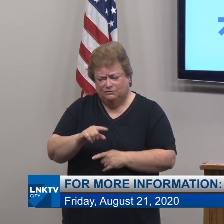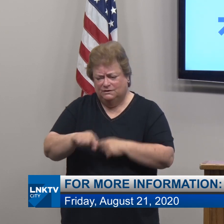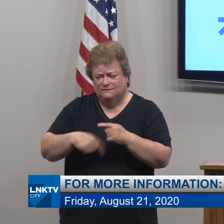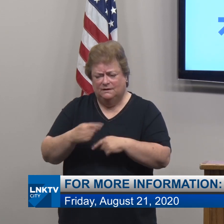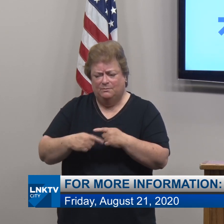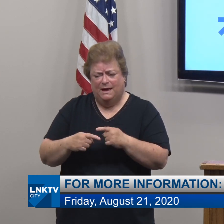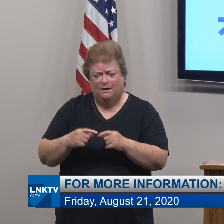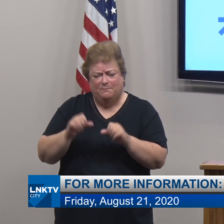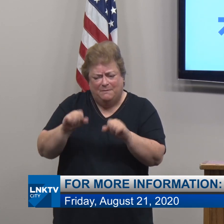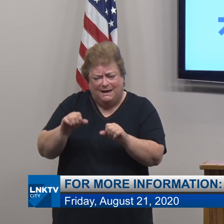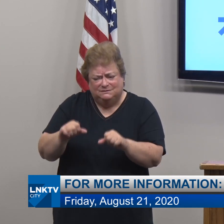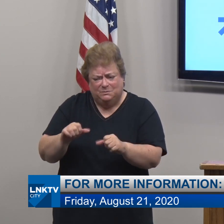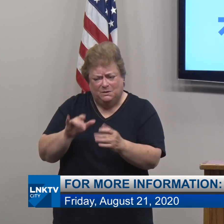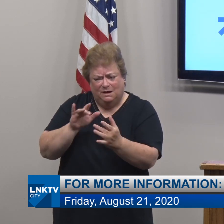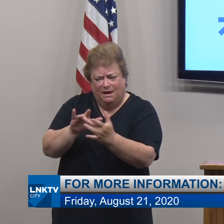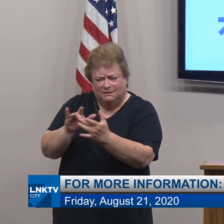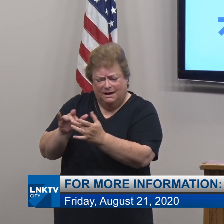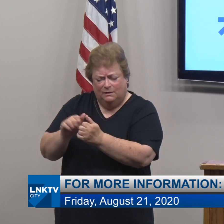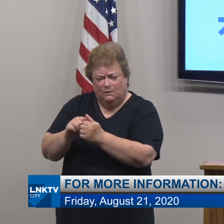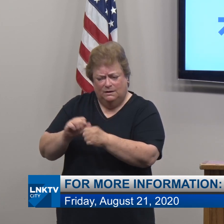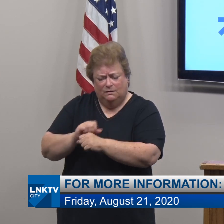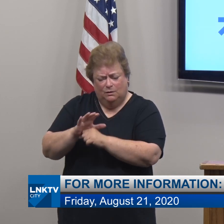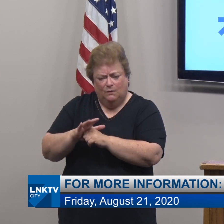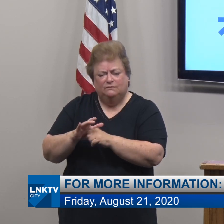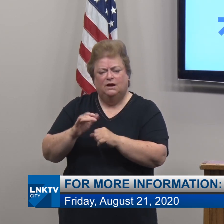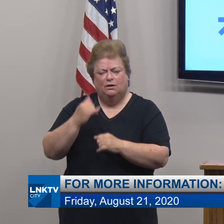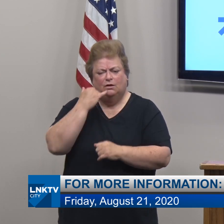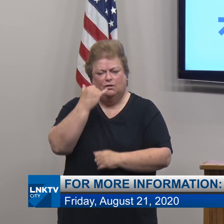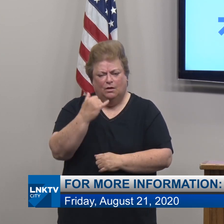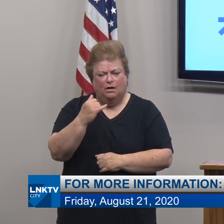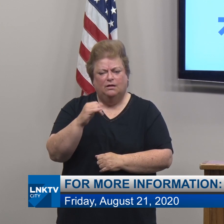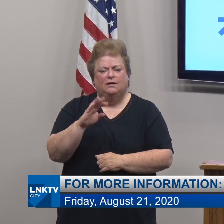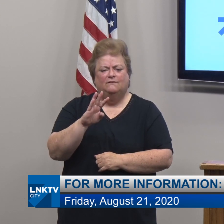healthcare provider or our health department at